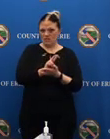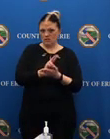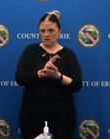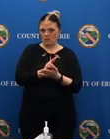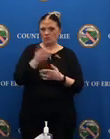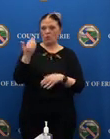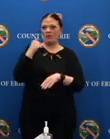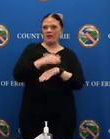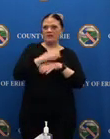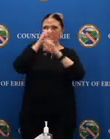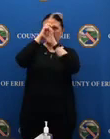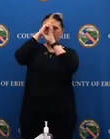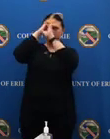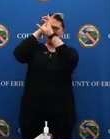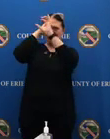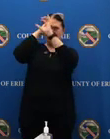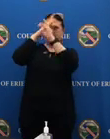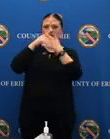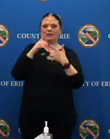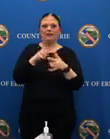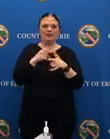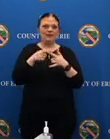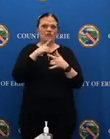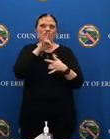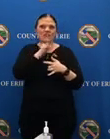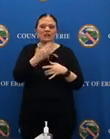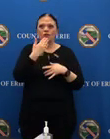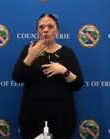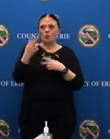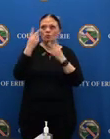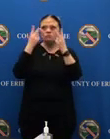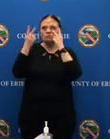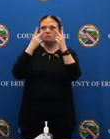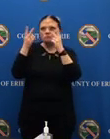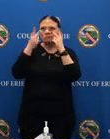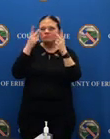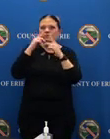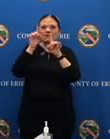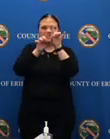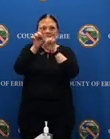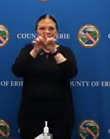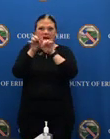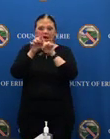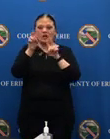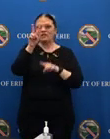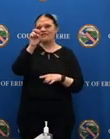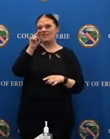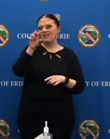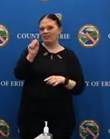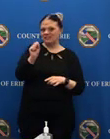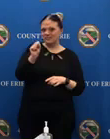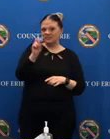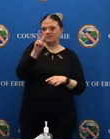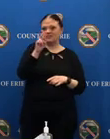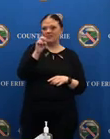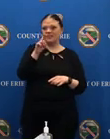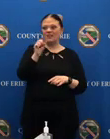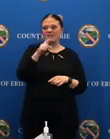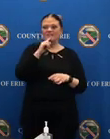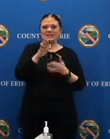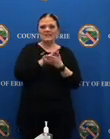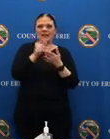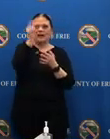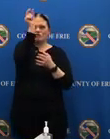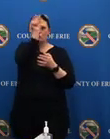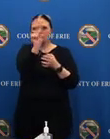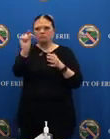took my telescope out and got some really cool views of the stars and Venus. Venus is in a nice crescent shape